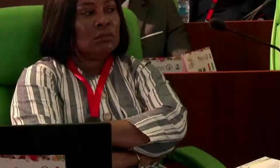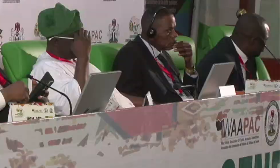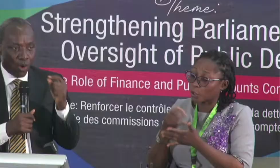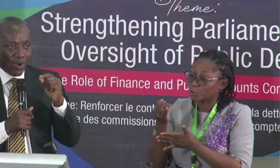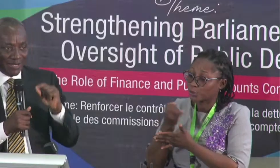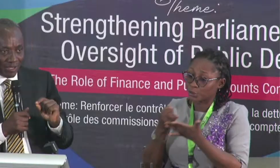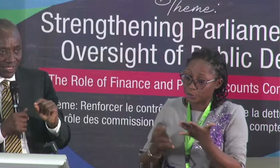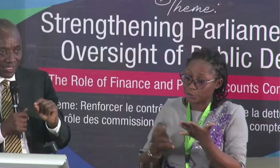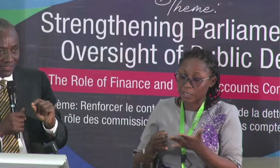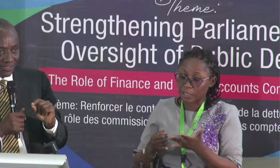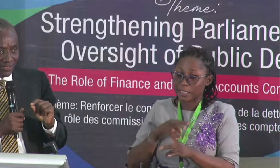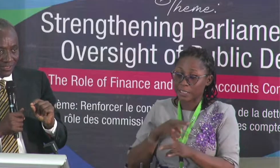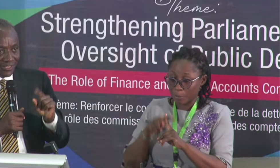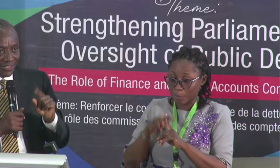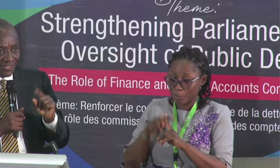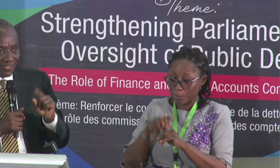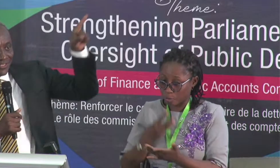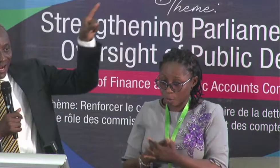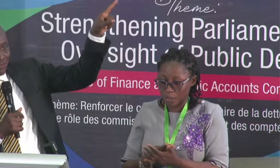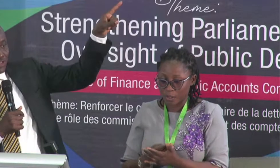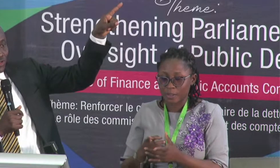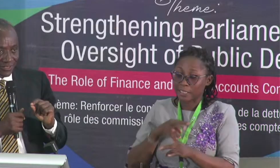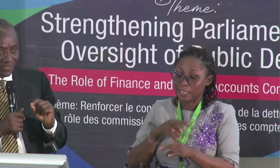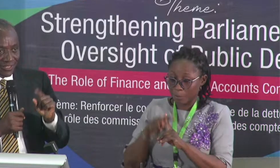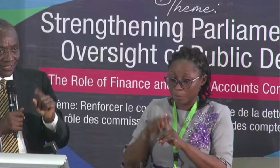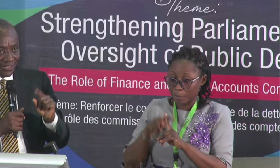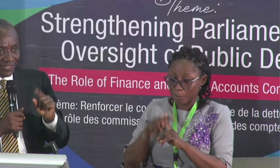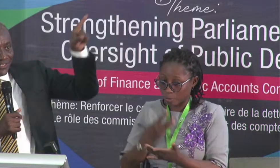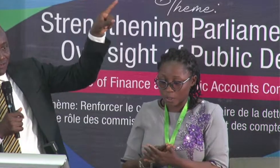point here is well implemented. That it drives you